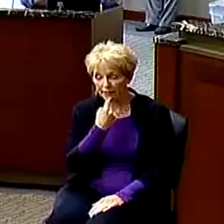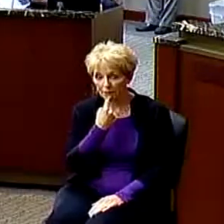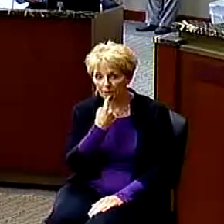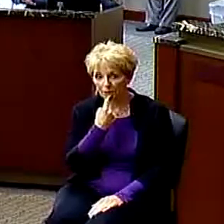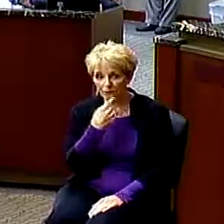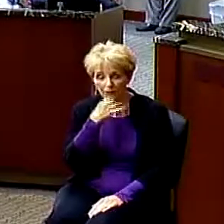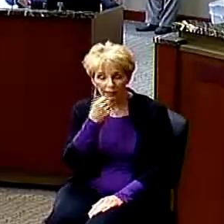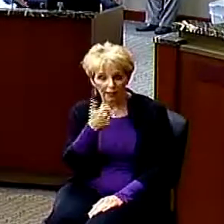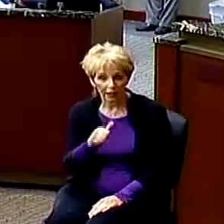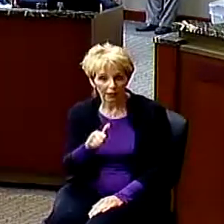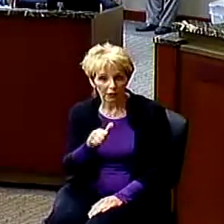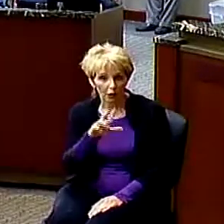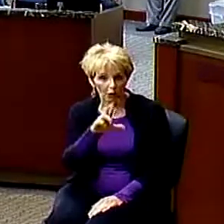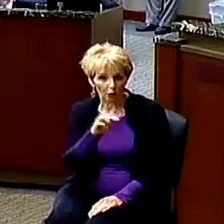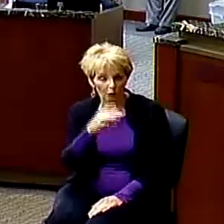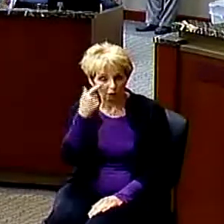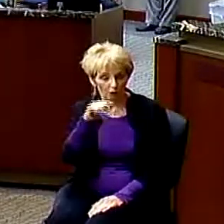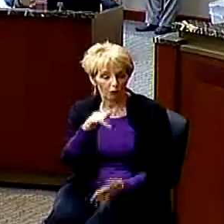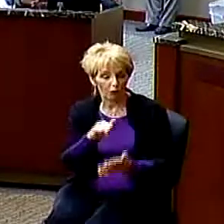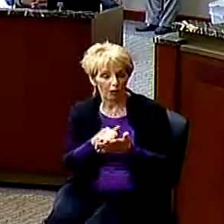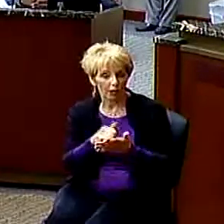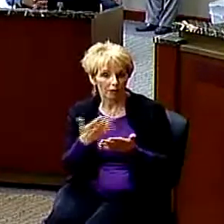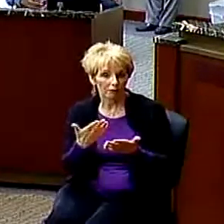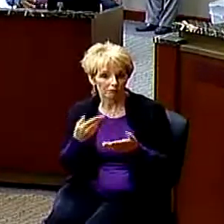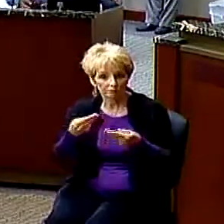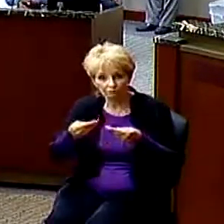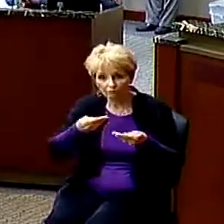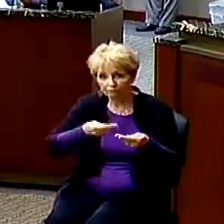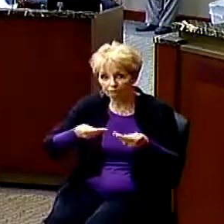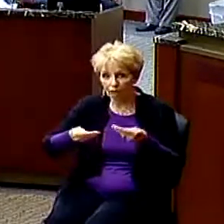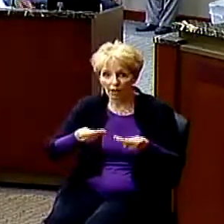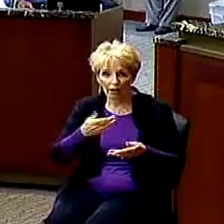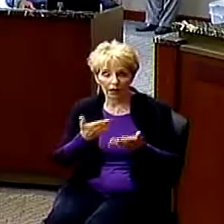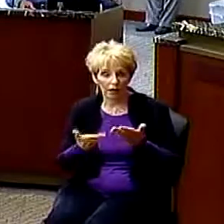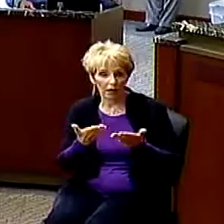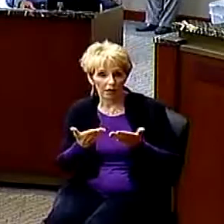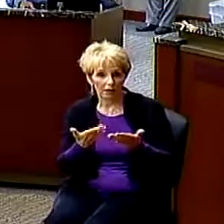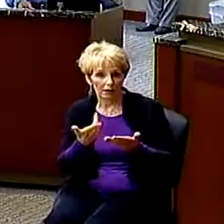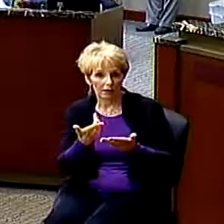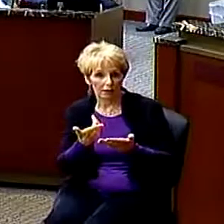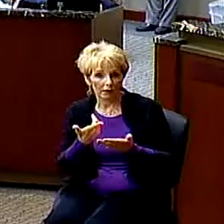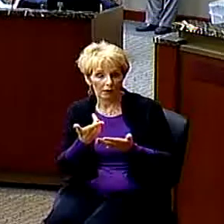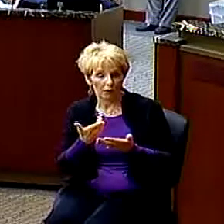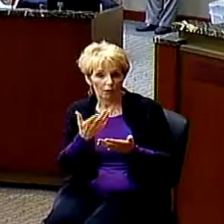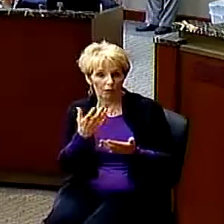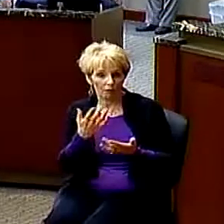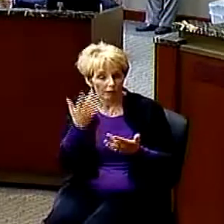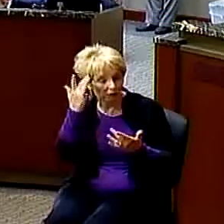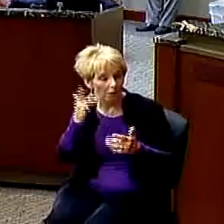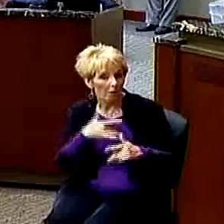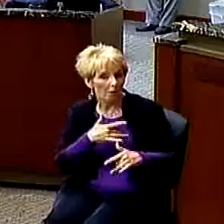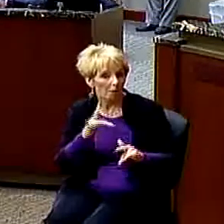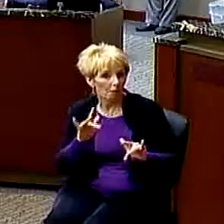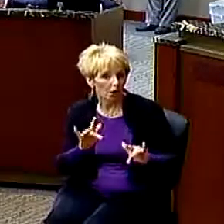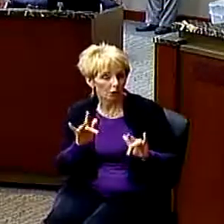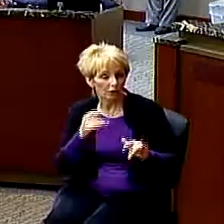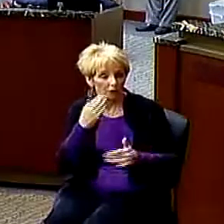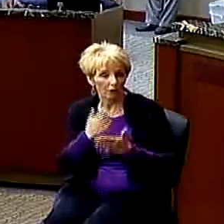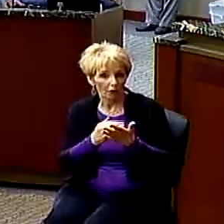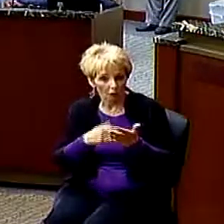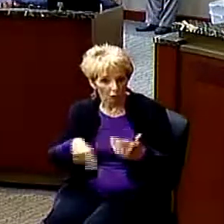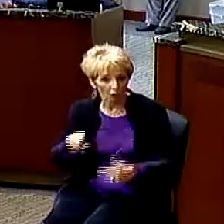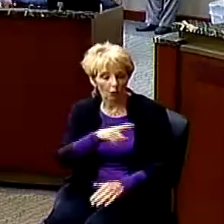there any room for a bit of grace, a bit of mercy on the behalf of